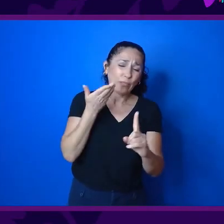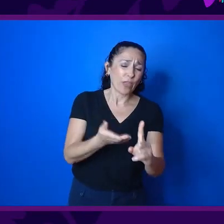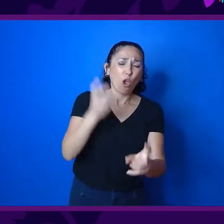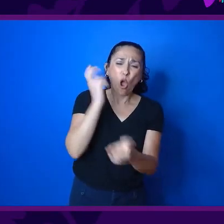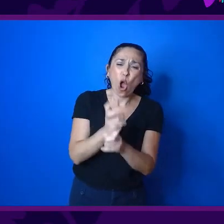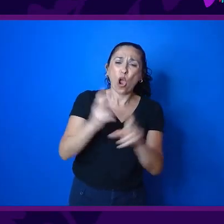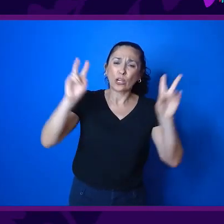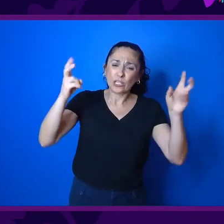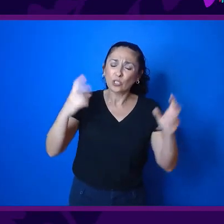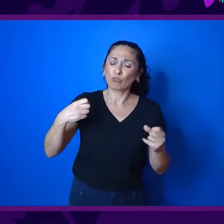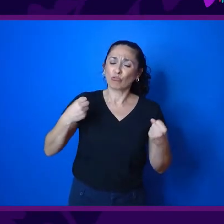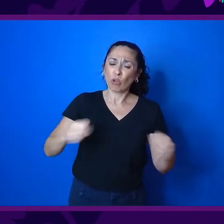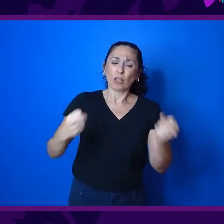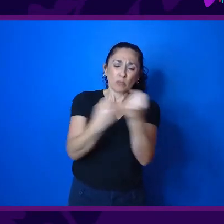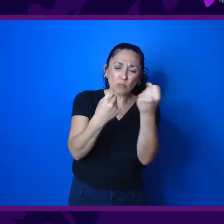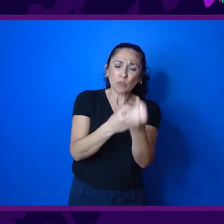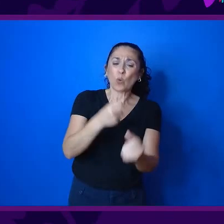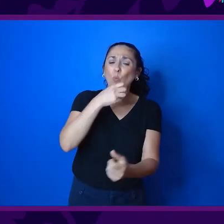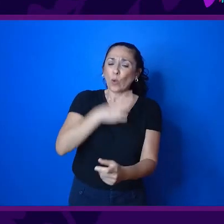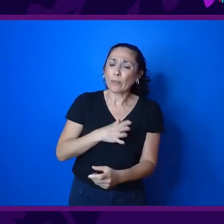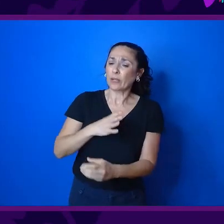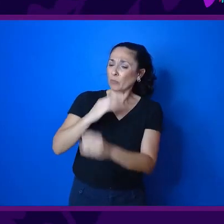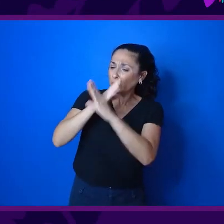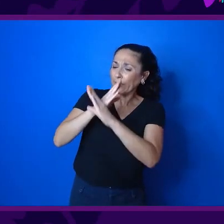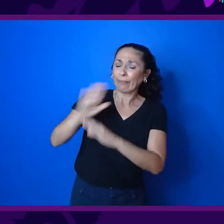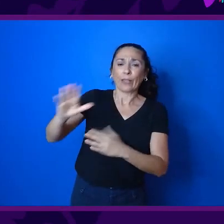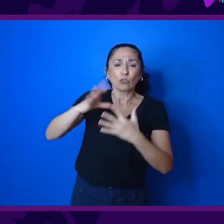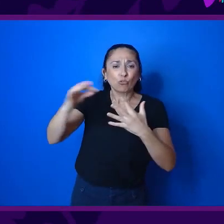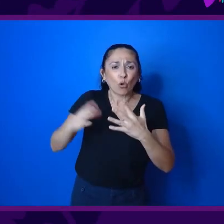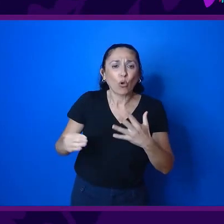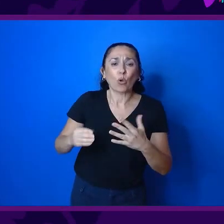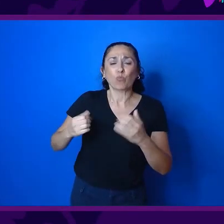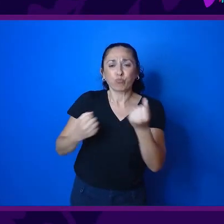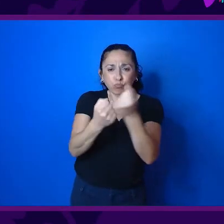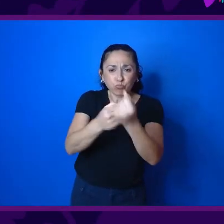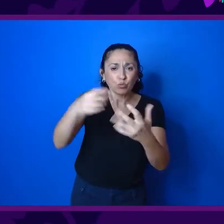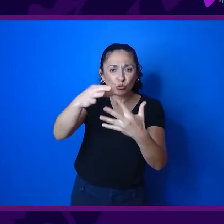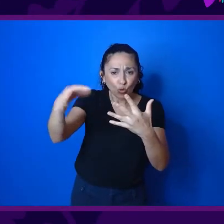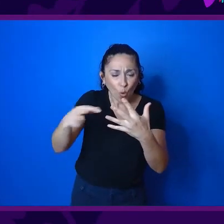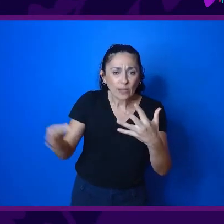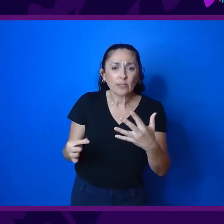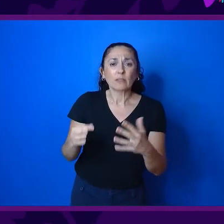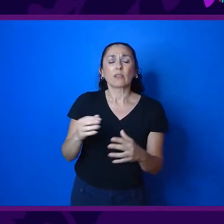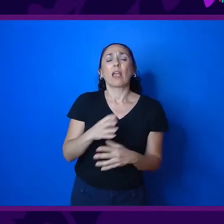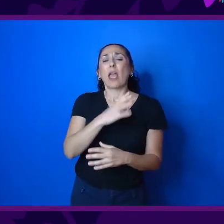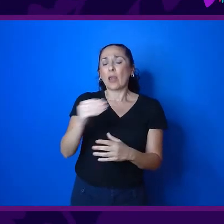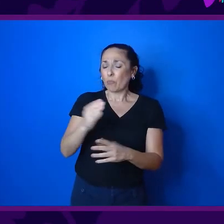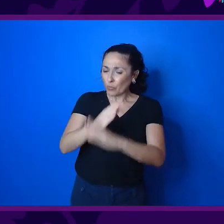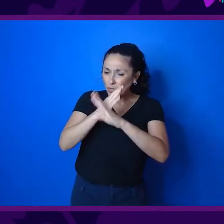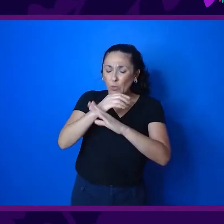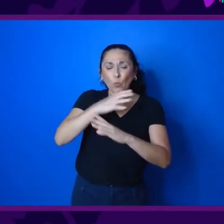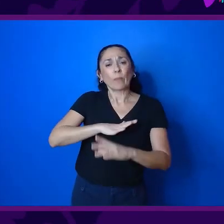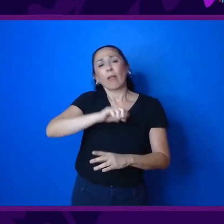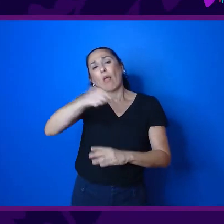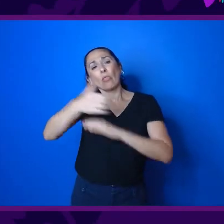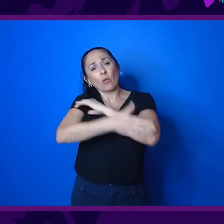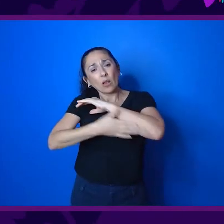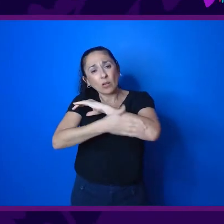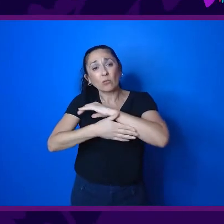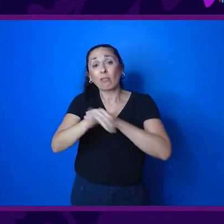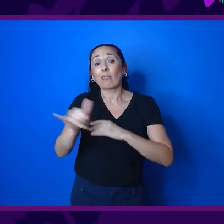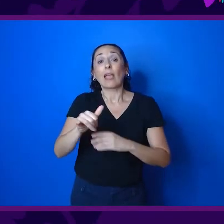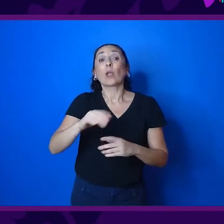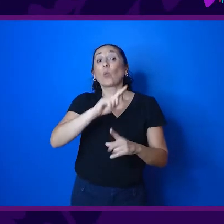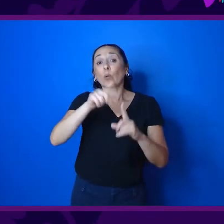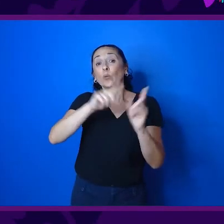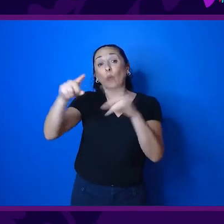women and protect their choice, pro-choice, as well as protecting women in other countries like Ciudad Juarez when she went down there